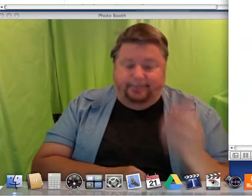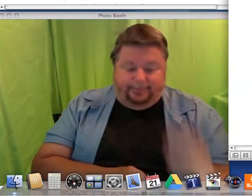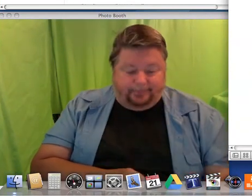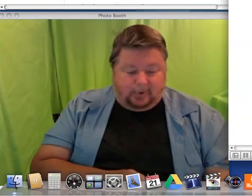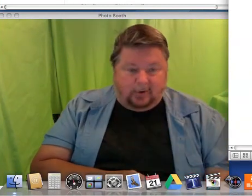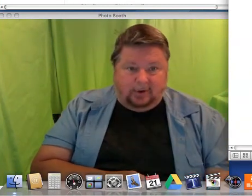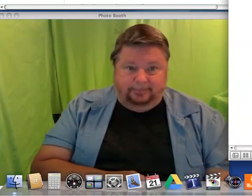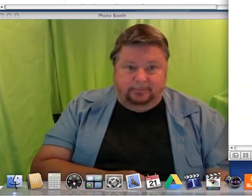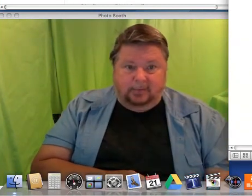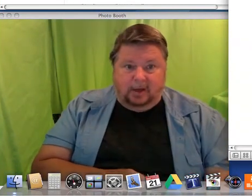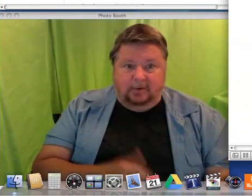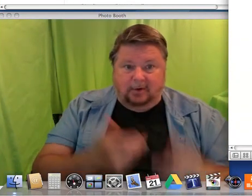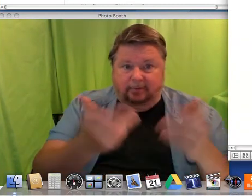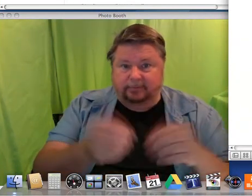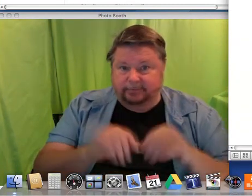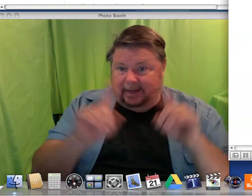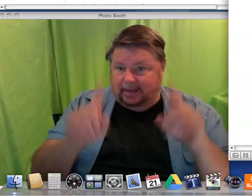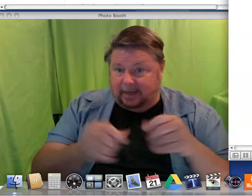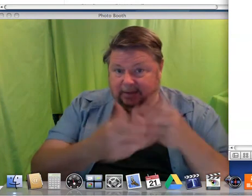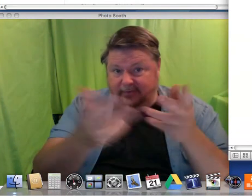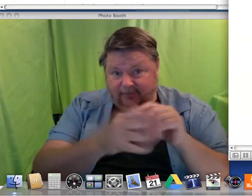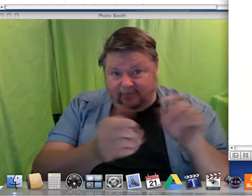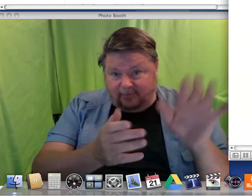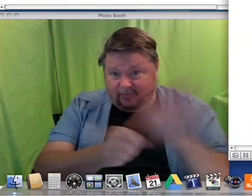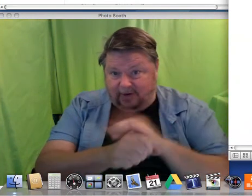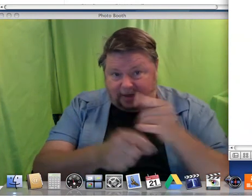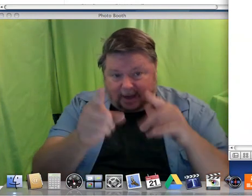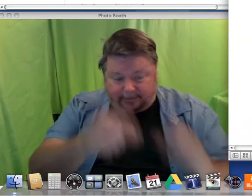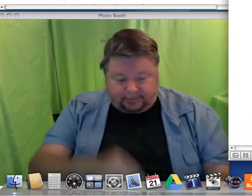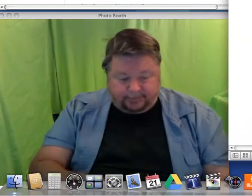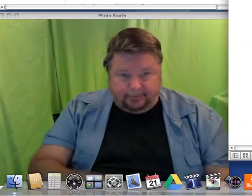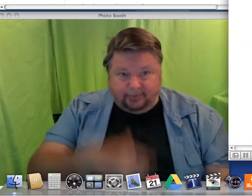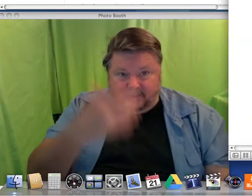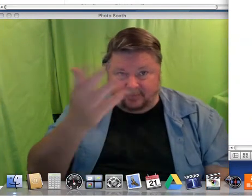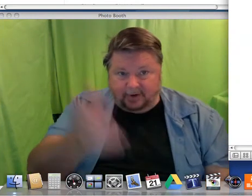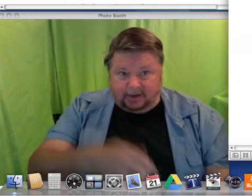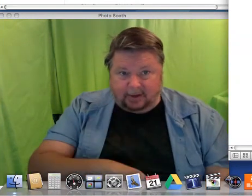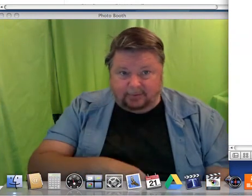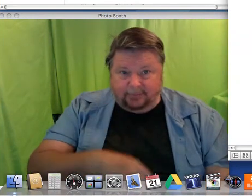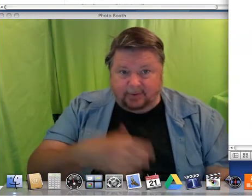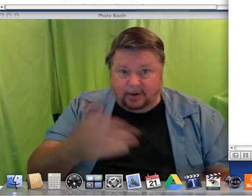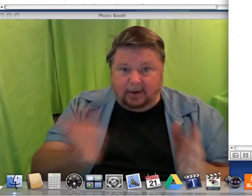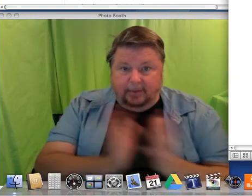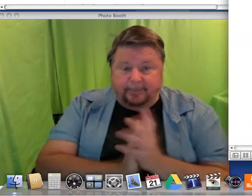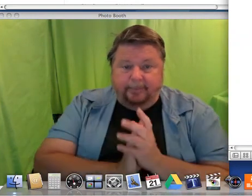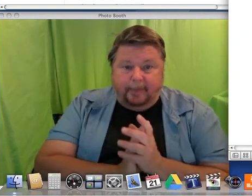Boom. All right. And so test, fill in the gaps, fill in the gaps.